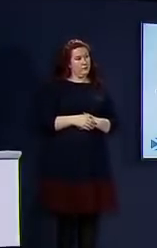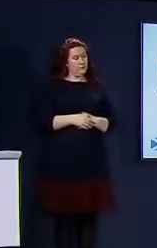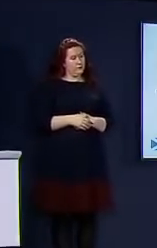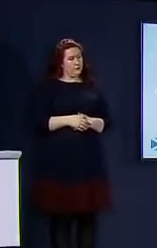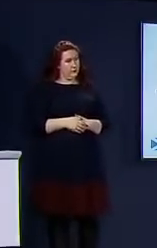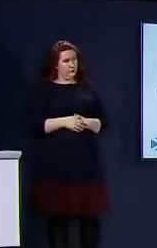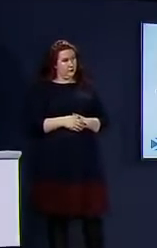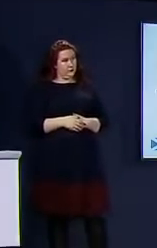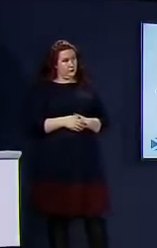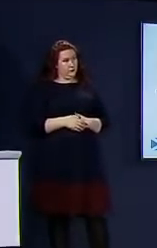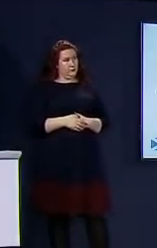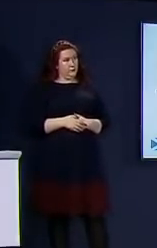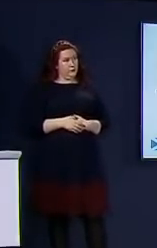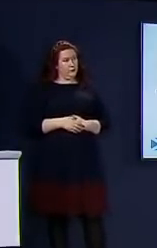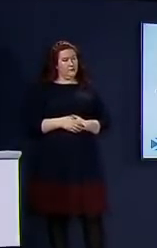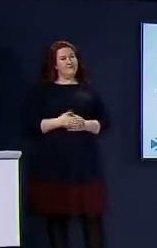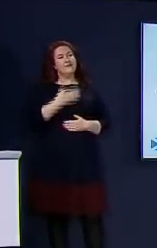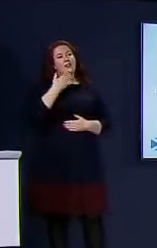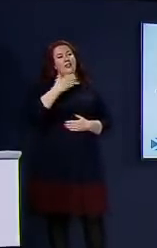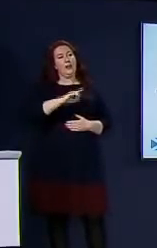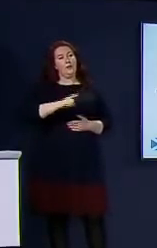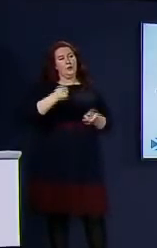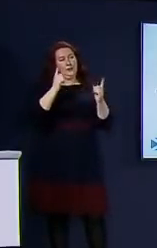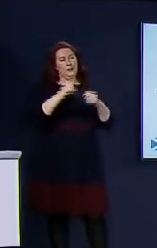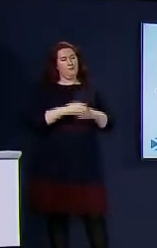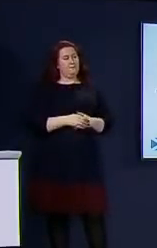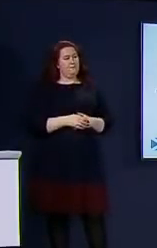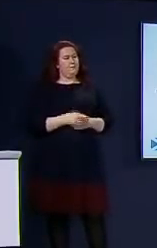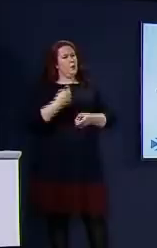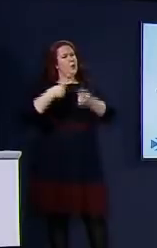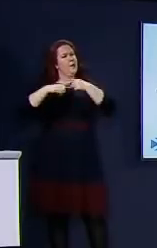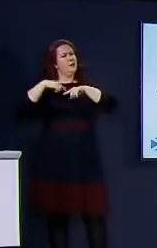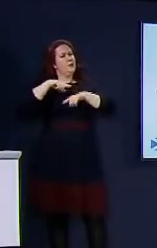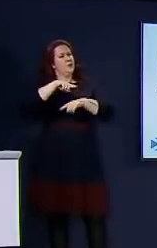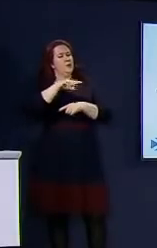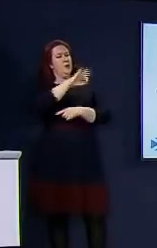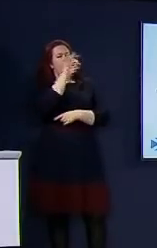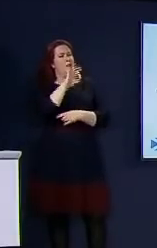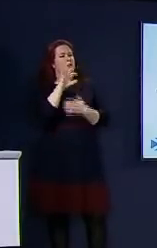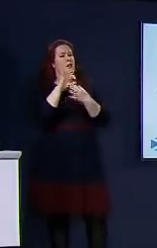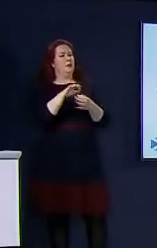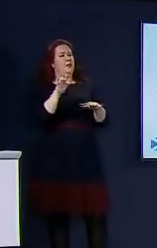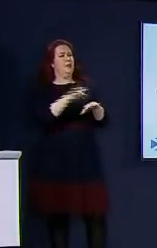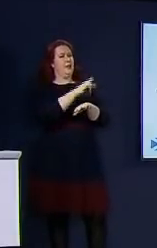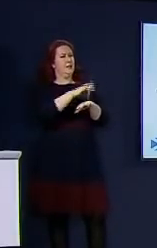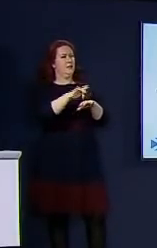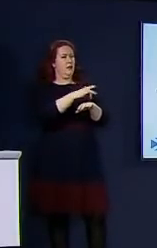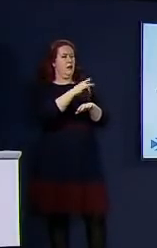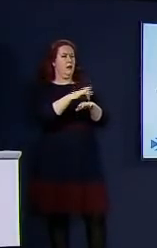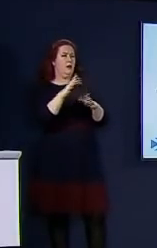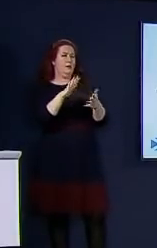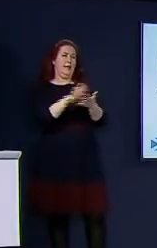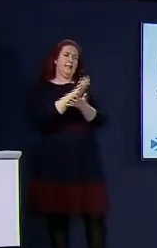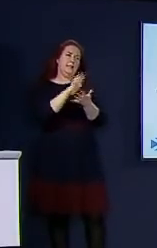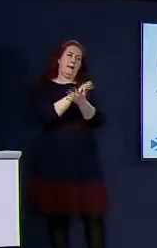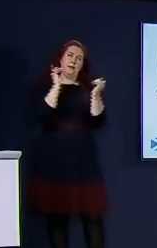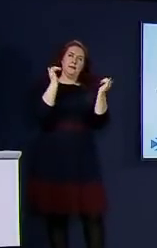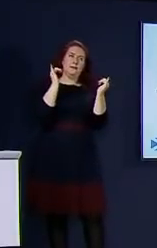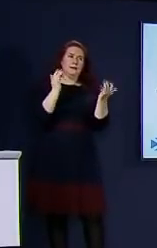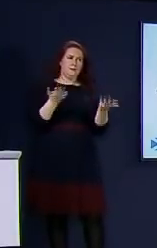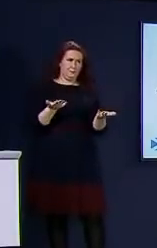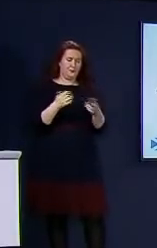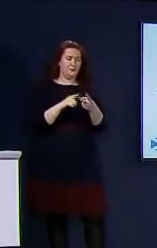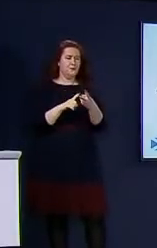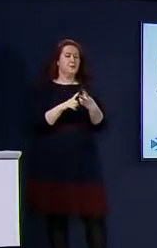Hi, thanks, First Minister. Just going back to questions about theatre and entertainment venues, it was